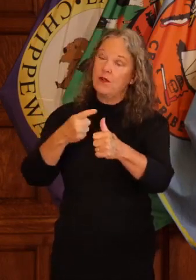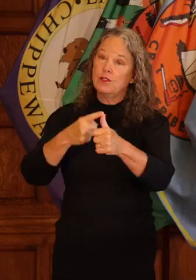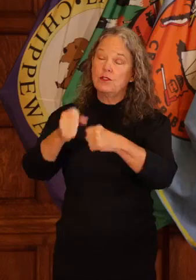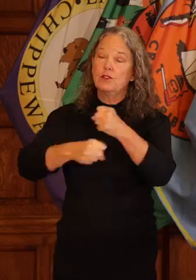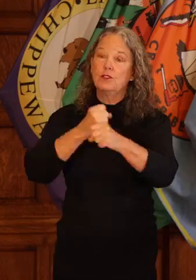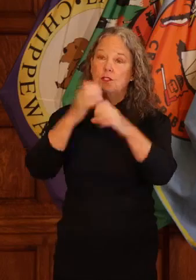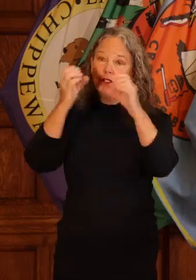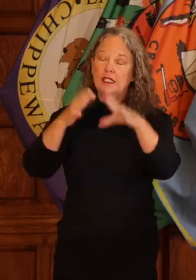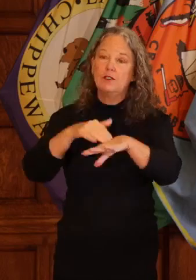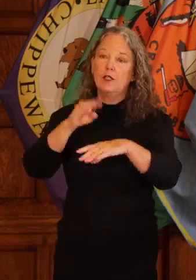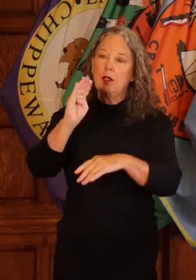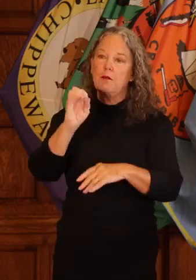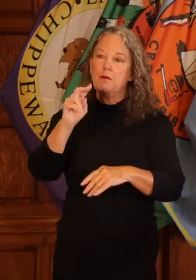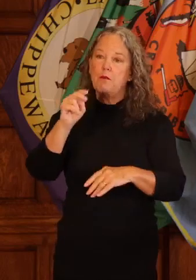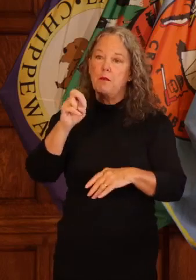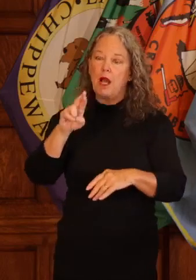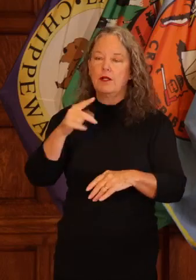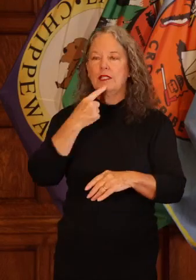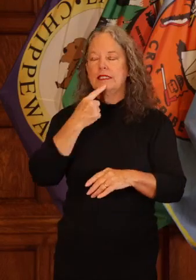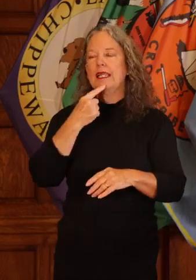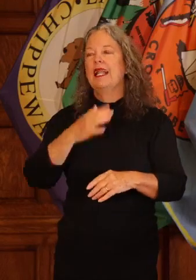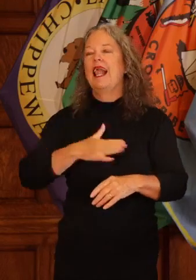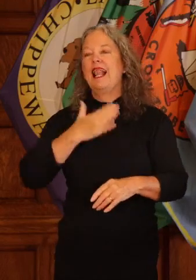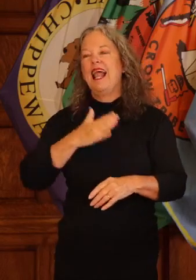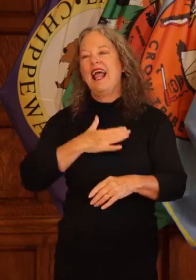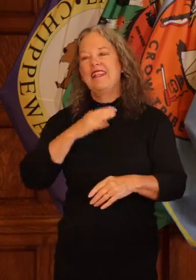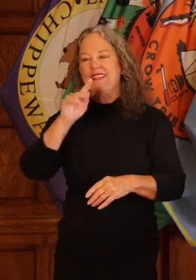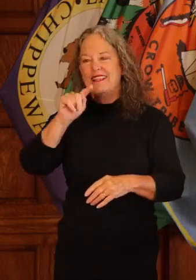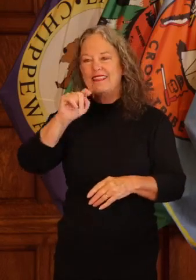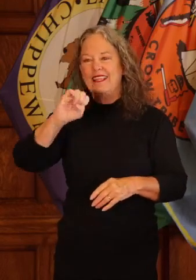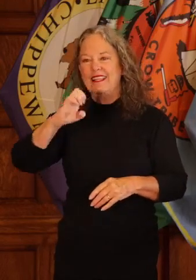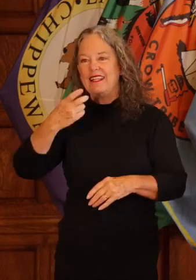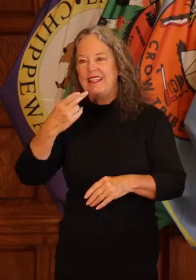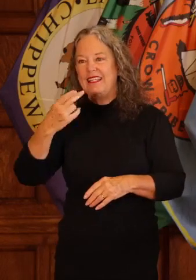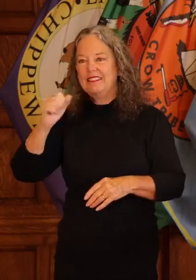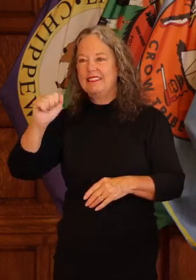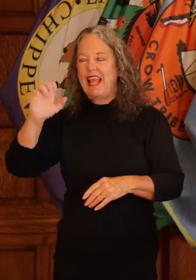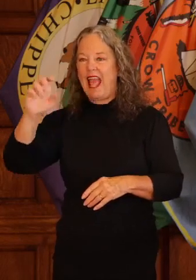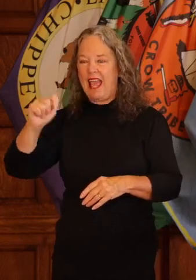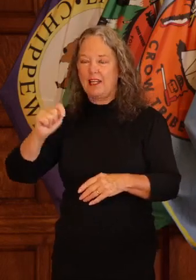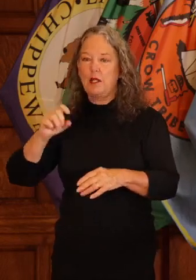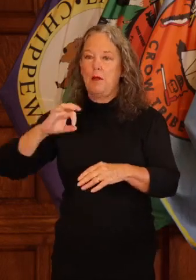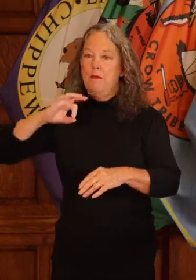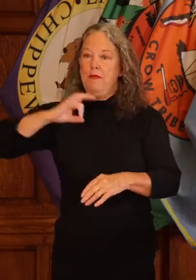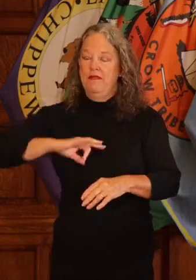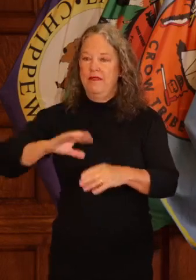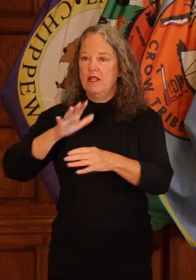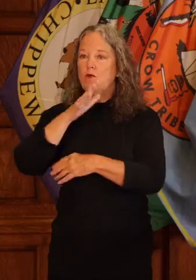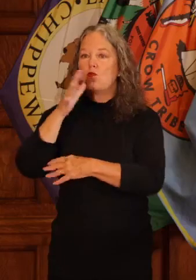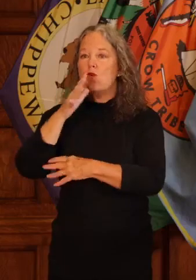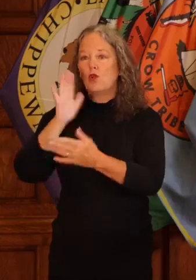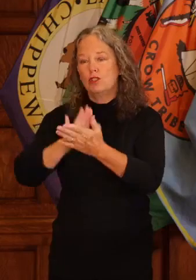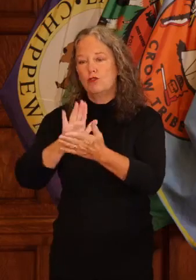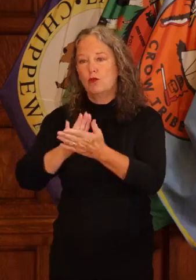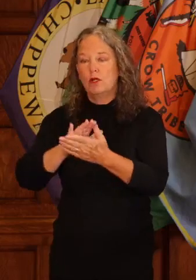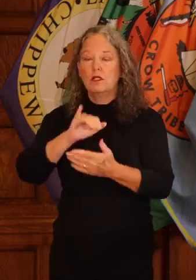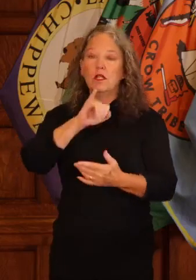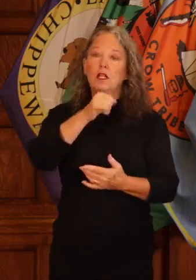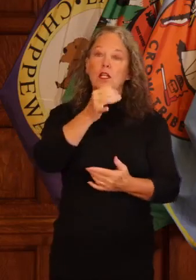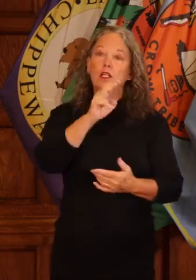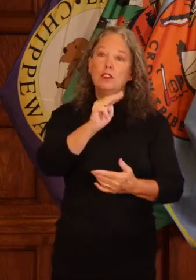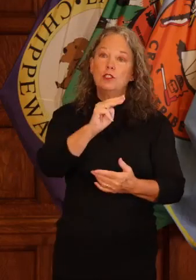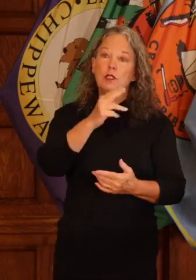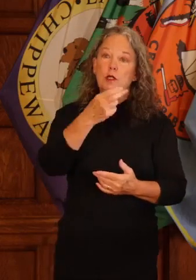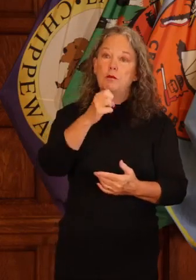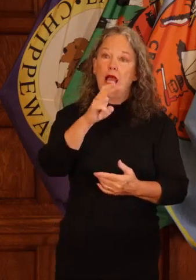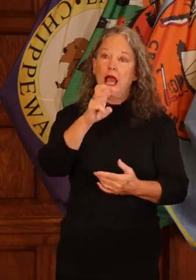at Bonner and said he was glad the TEACH Act had benefited rural schools. Jim Howard,